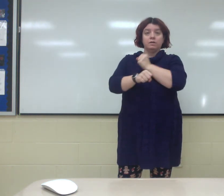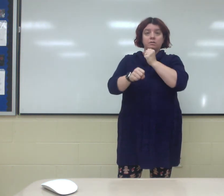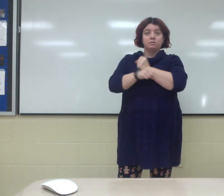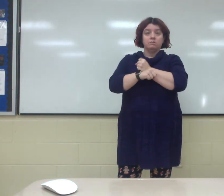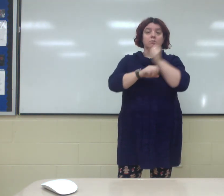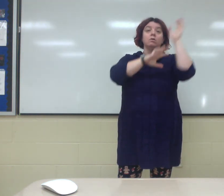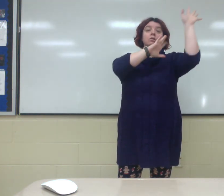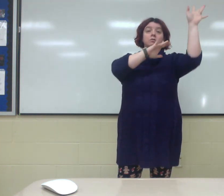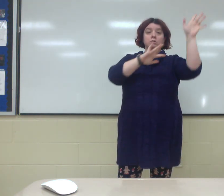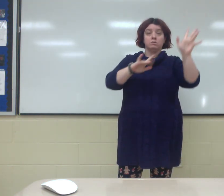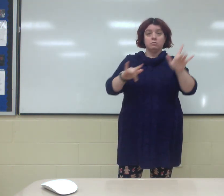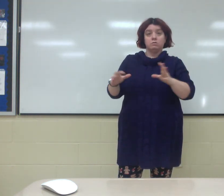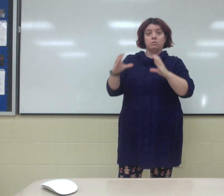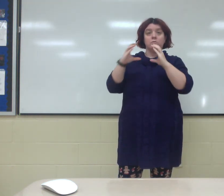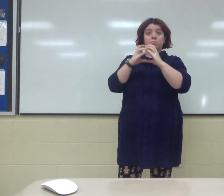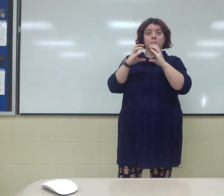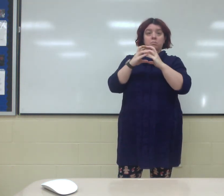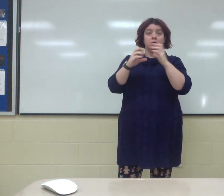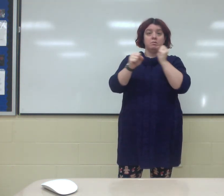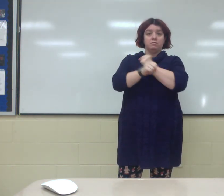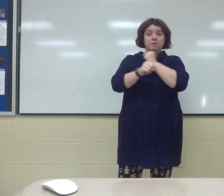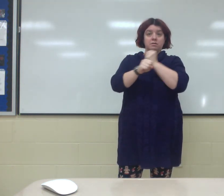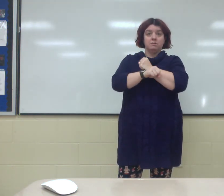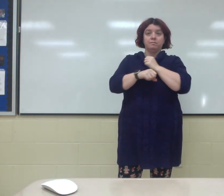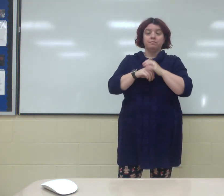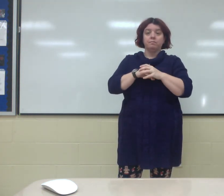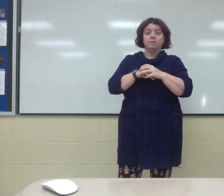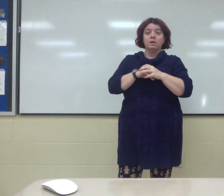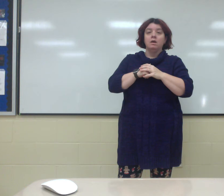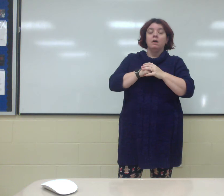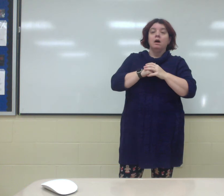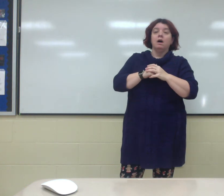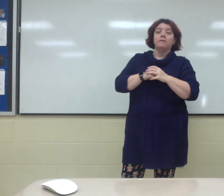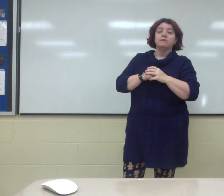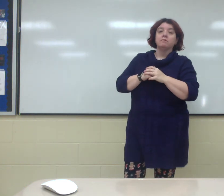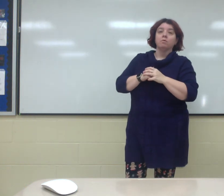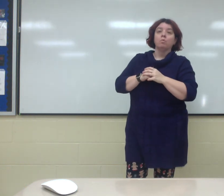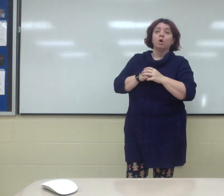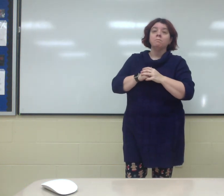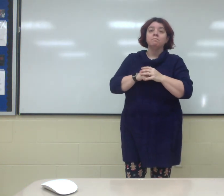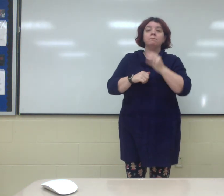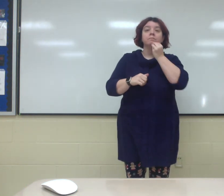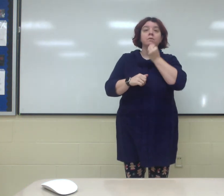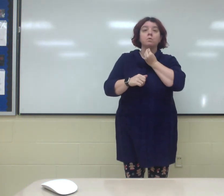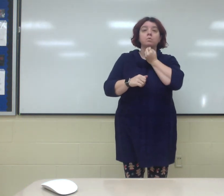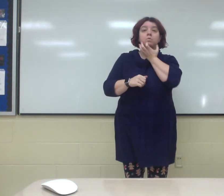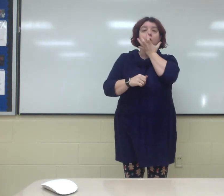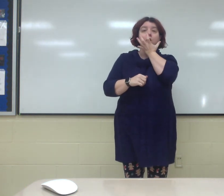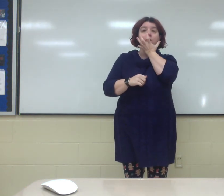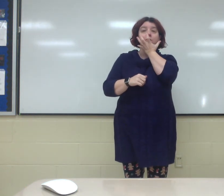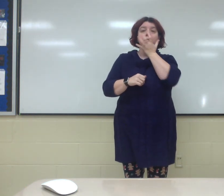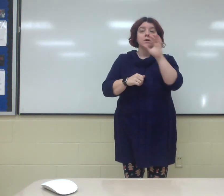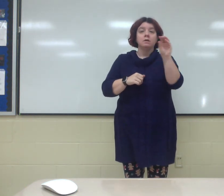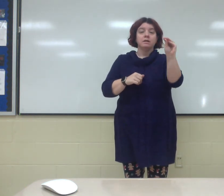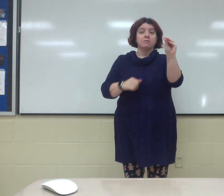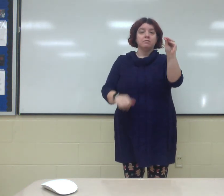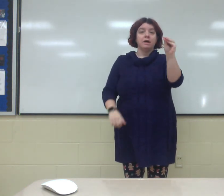fight or snowball fight. The sign for warm. Take a flat